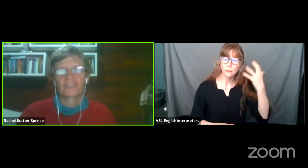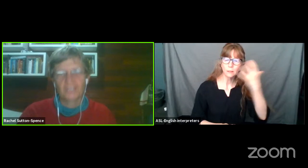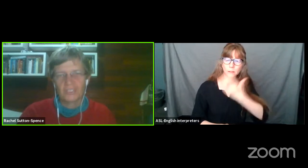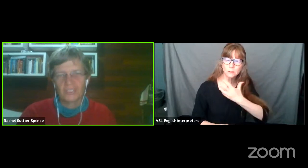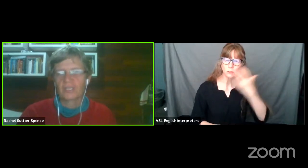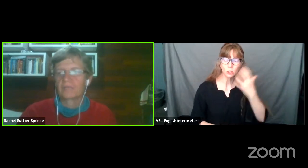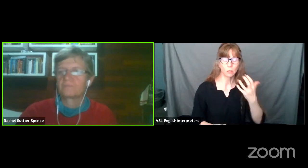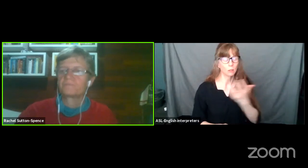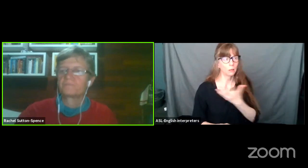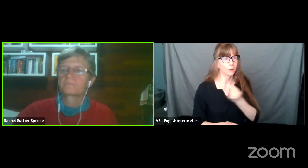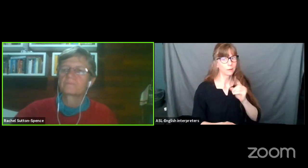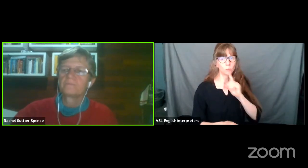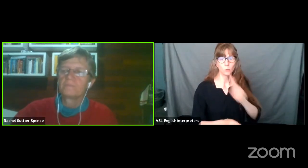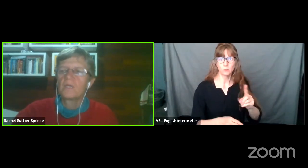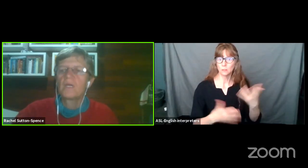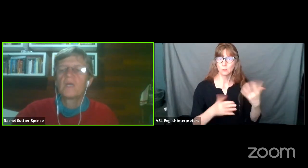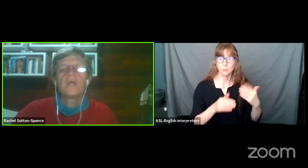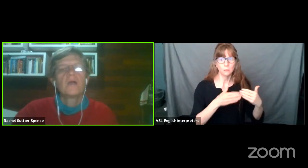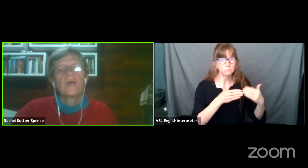further since then.